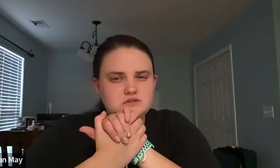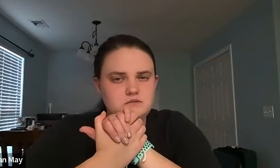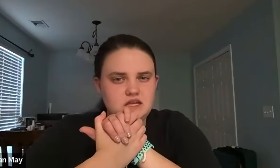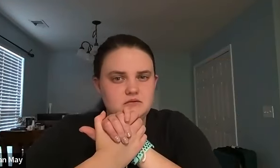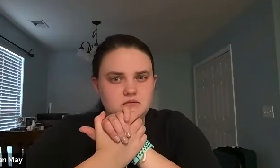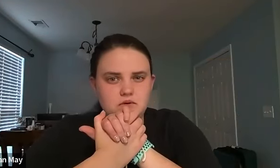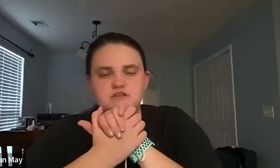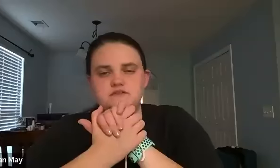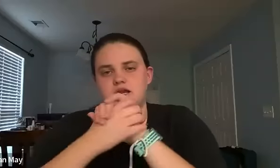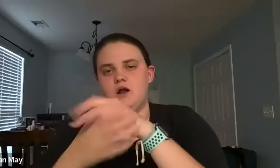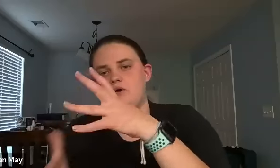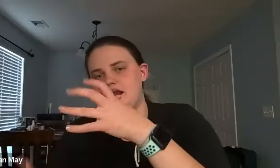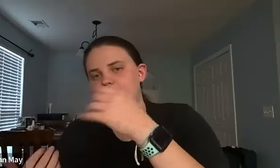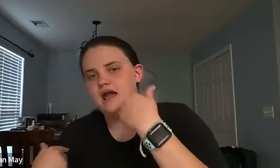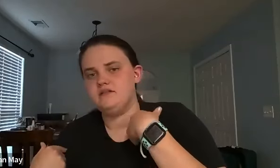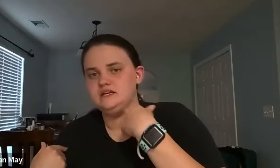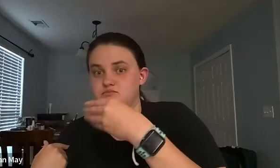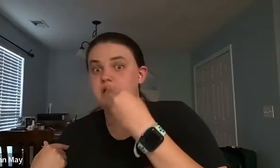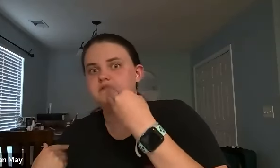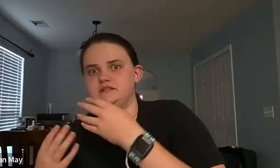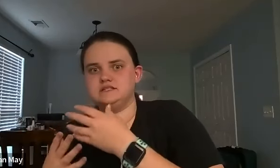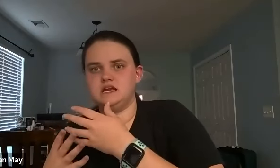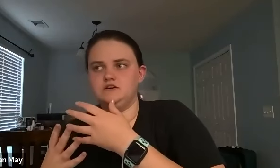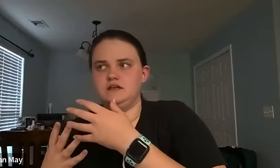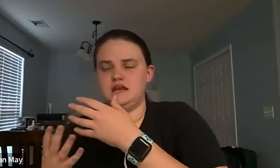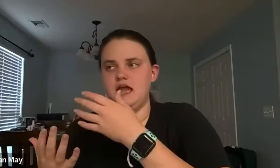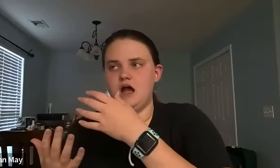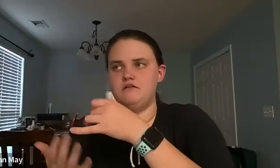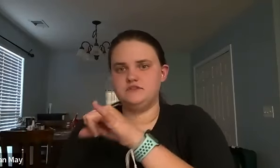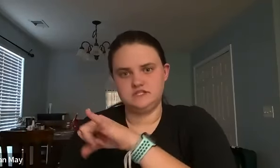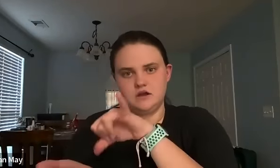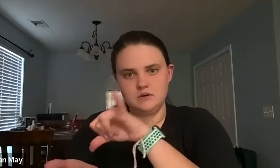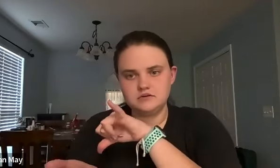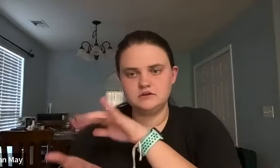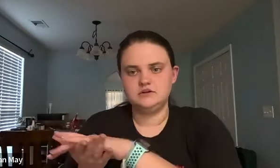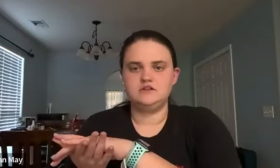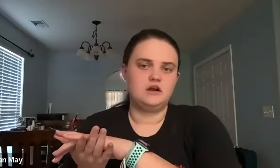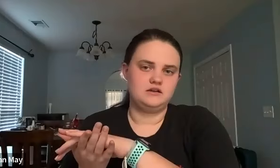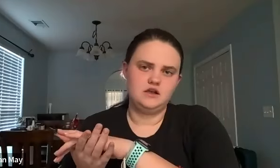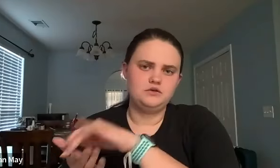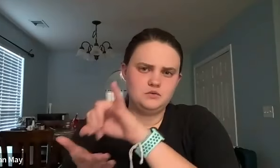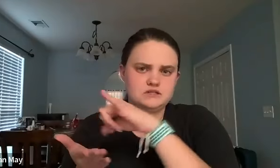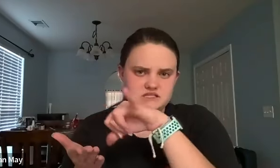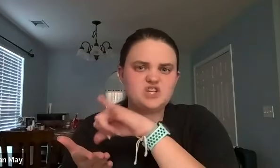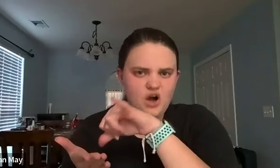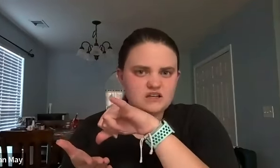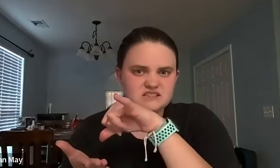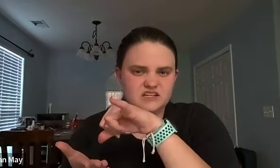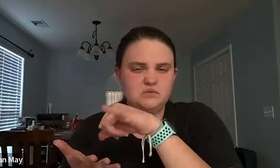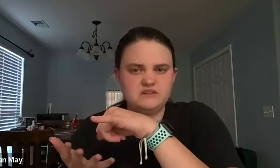would make it work. So if you're saying, oh, can I have, like, it's breakfast, and you're like, can I have the syrup? They're not going to think, oh, you want sauce, like you want